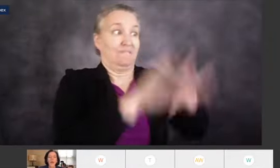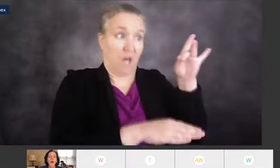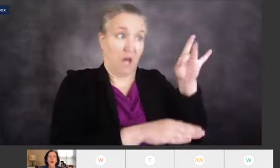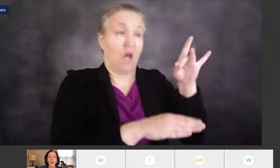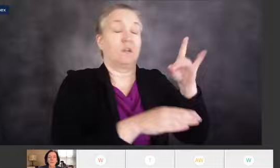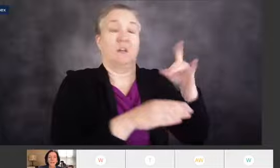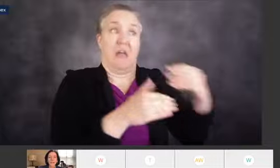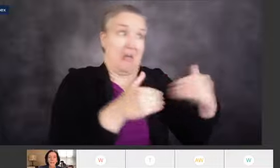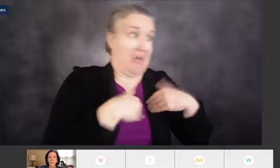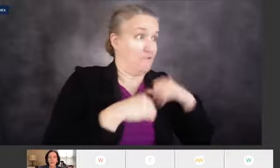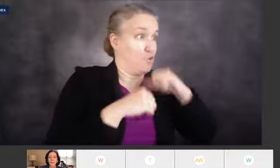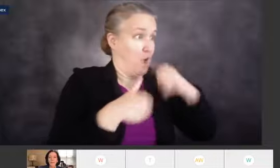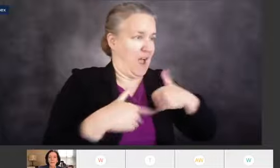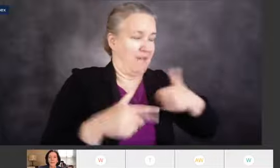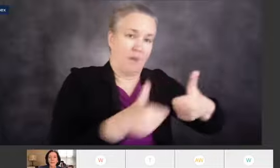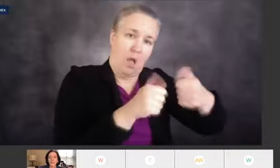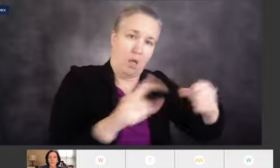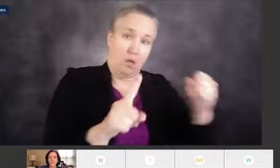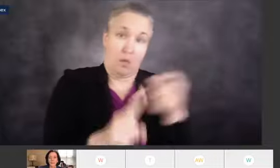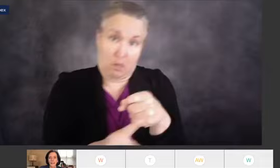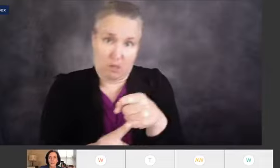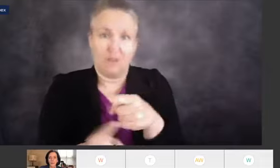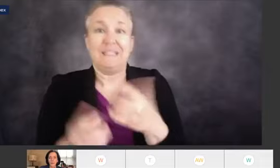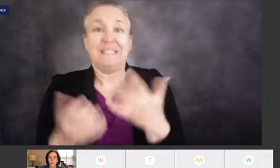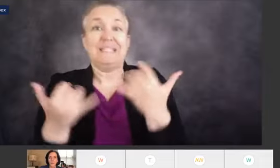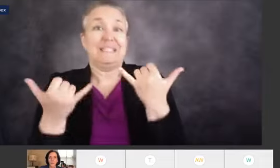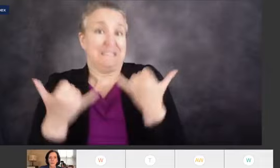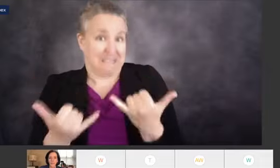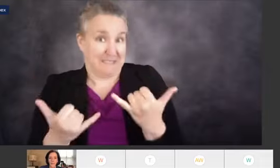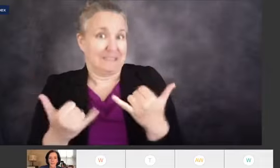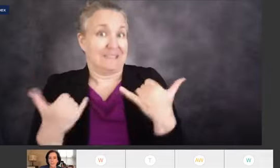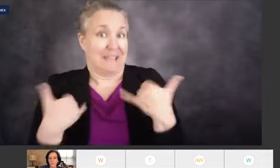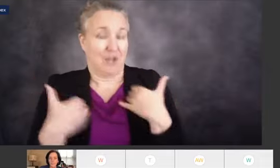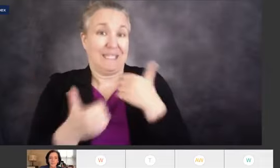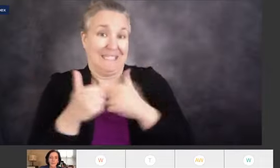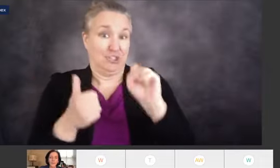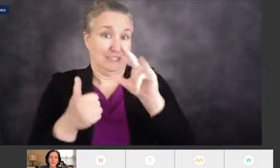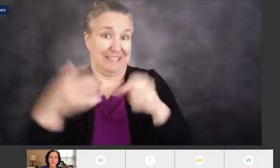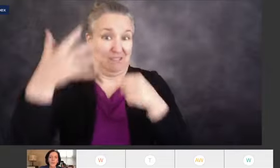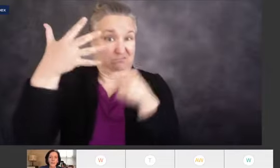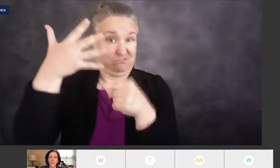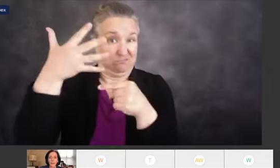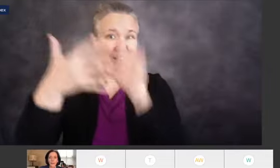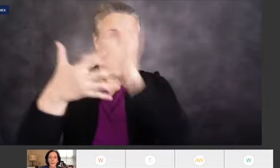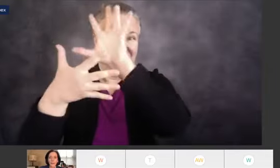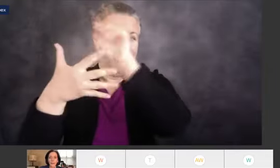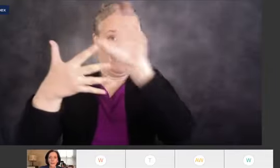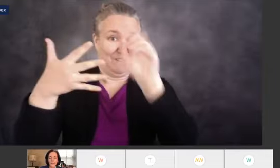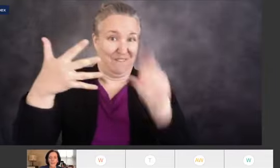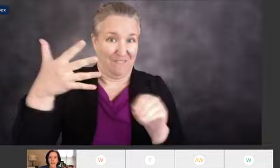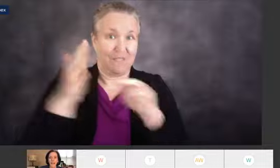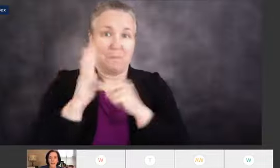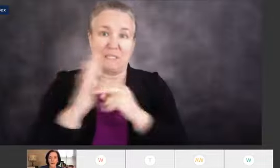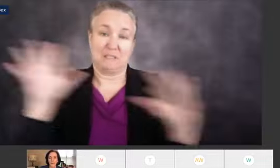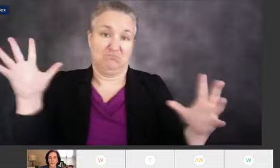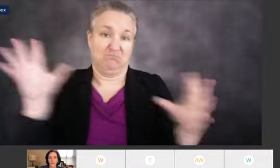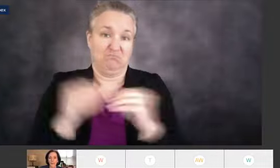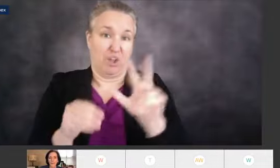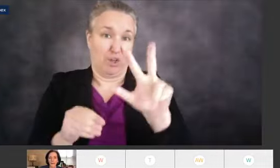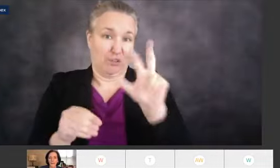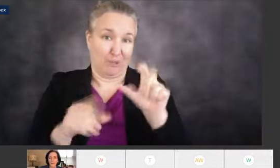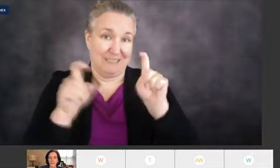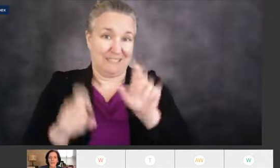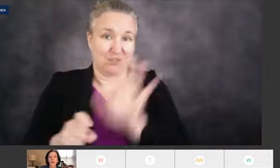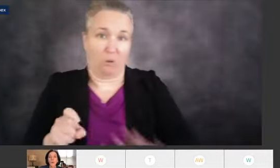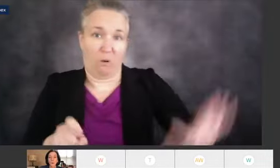available. Our testing capacity is currently at 50 tests per site per day. This provides 300 tests per day across the